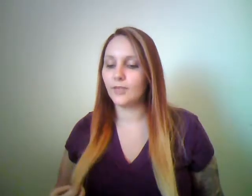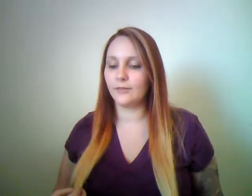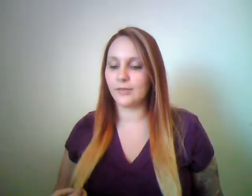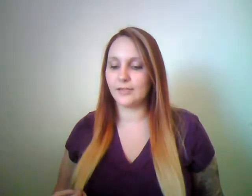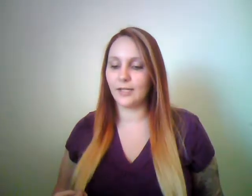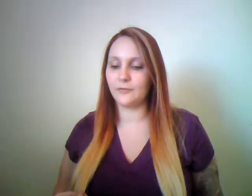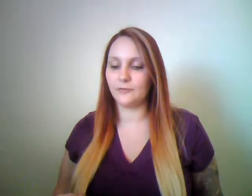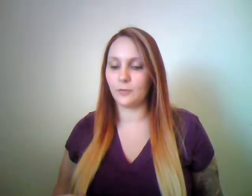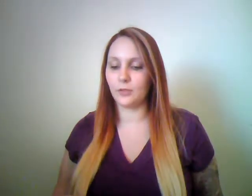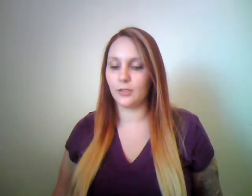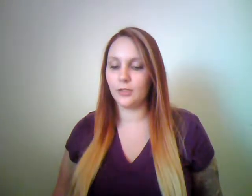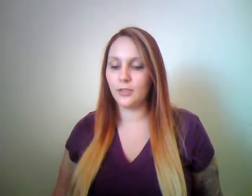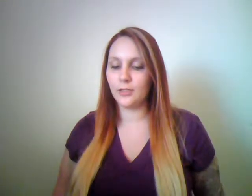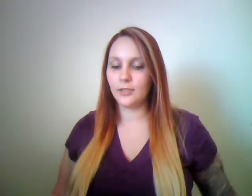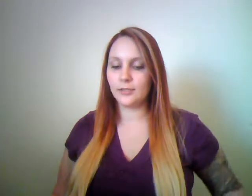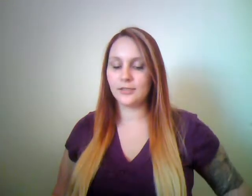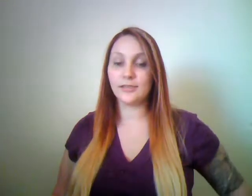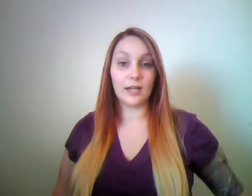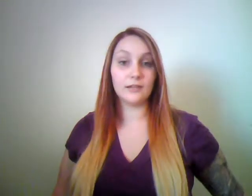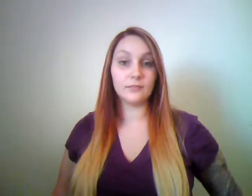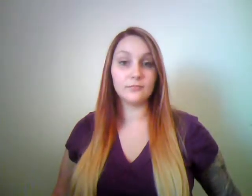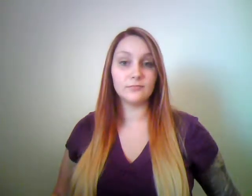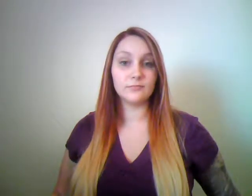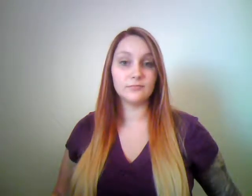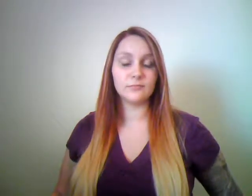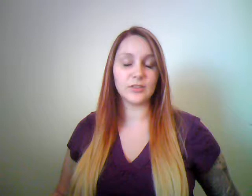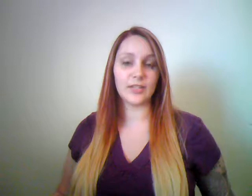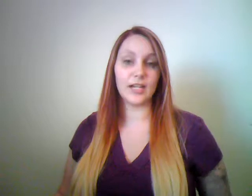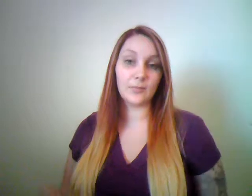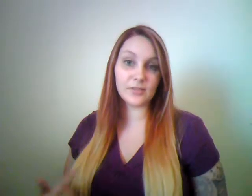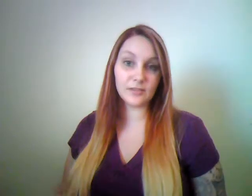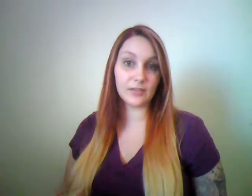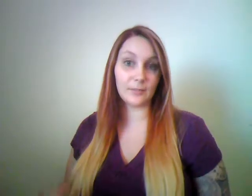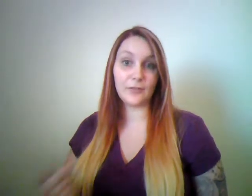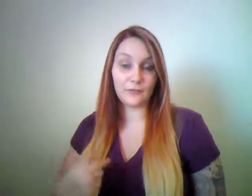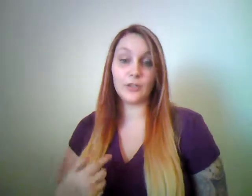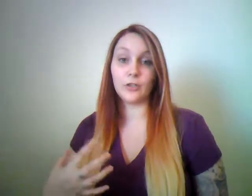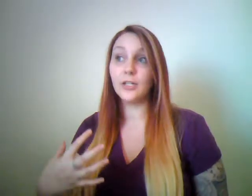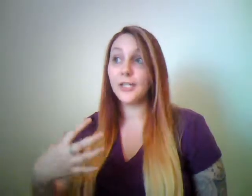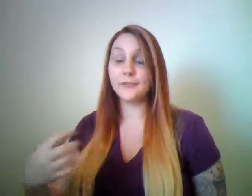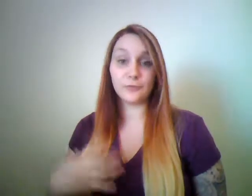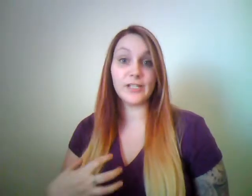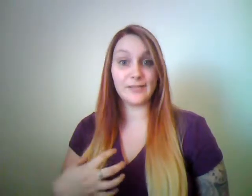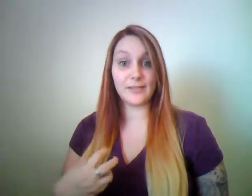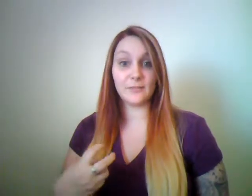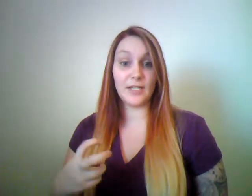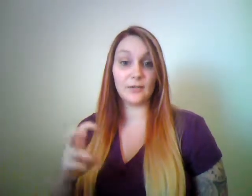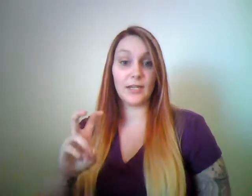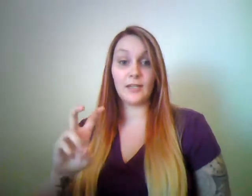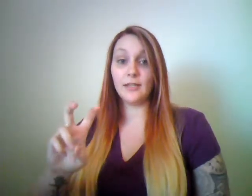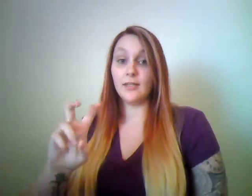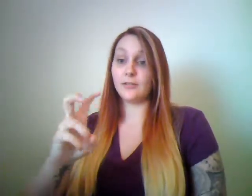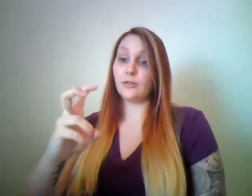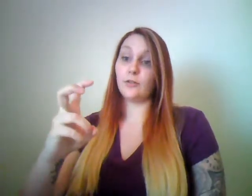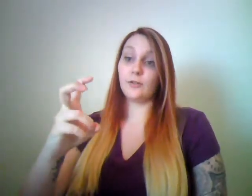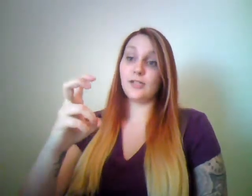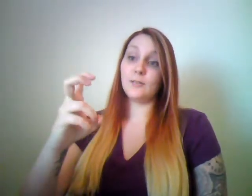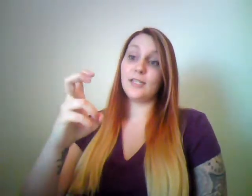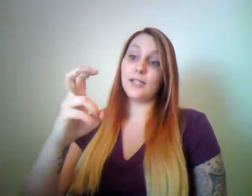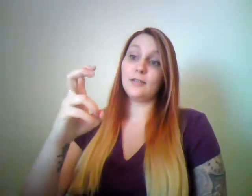the sign for stuck. So like my fear freezes me, okay? So it's going to be kind of